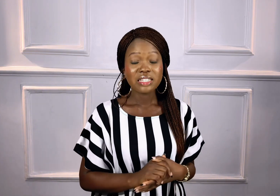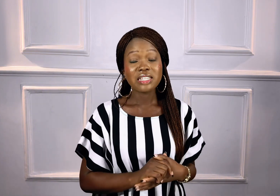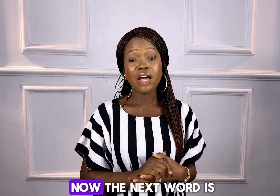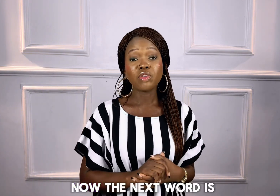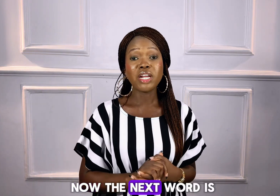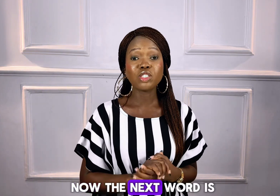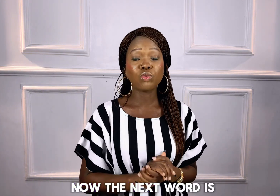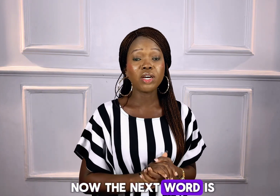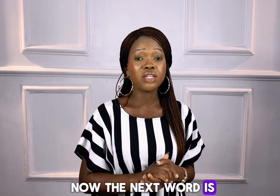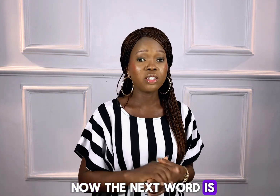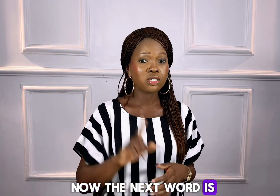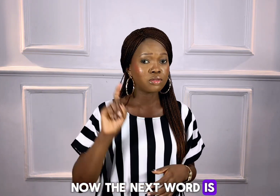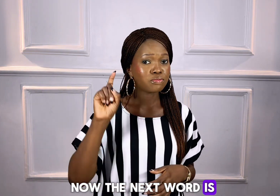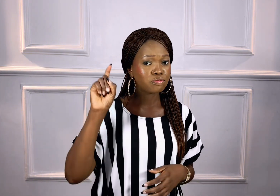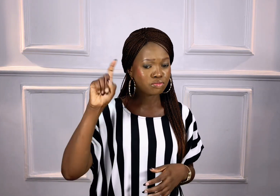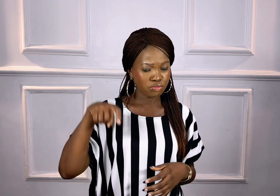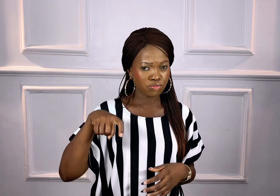Now the next word is